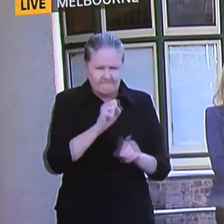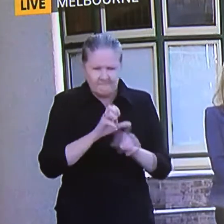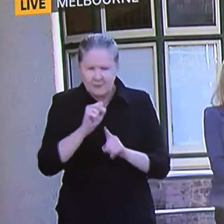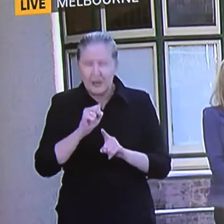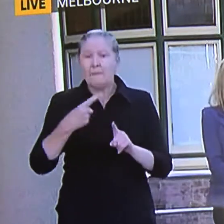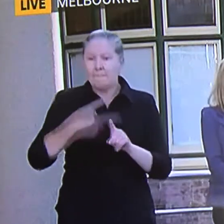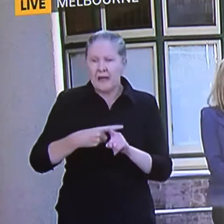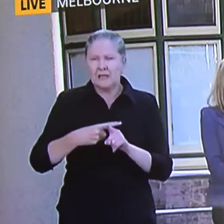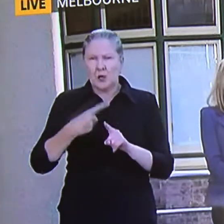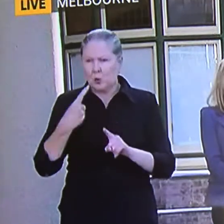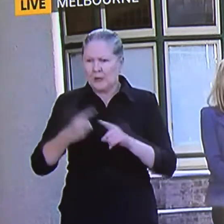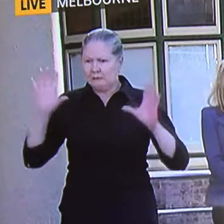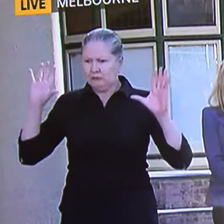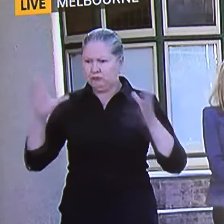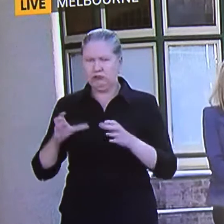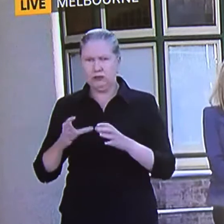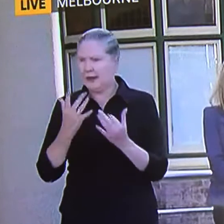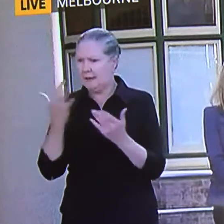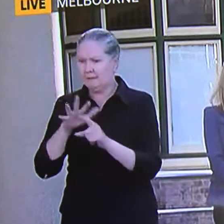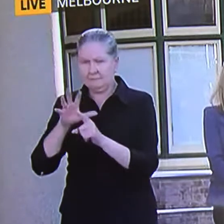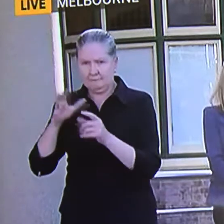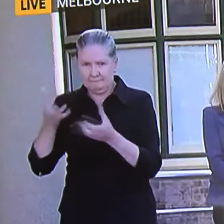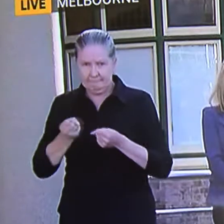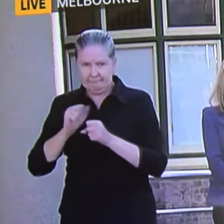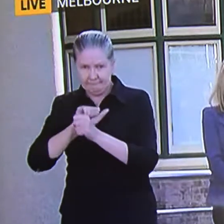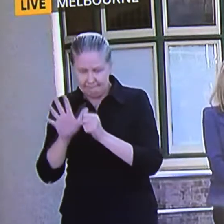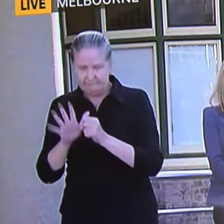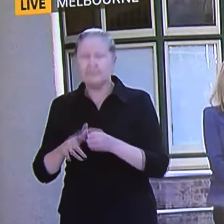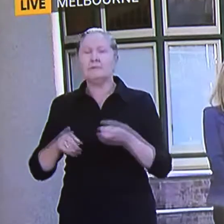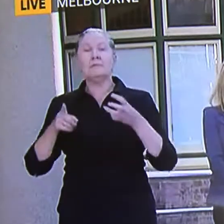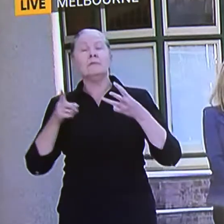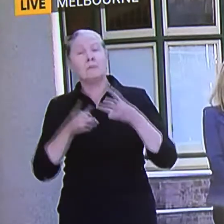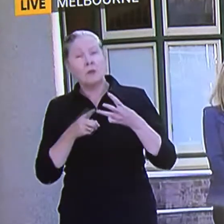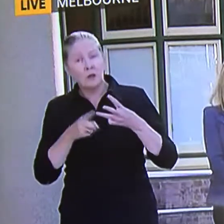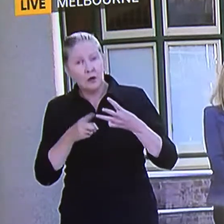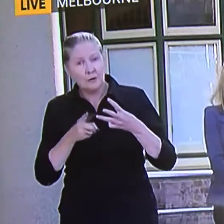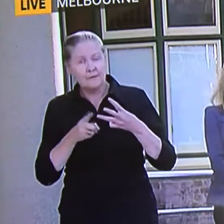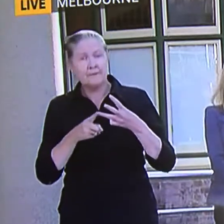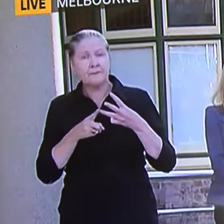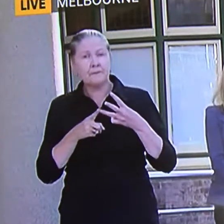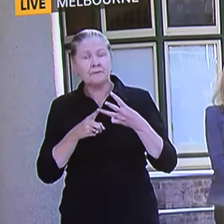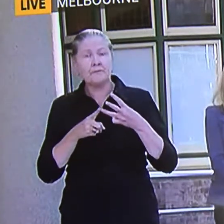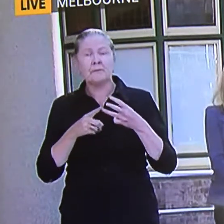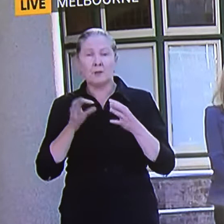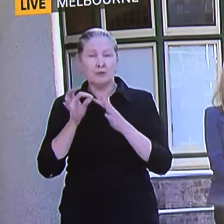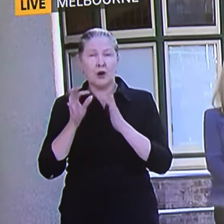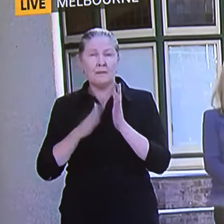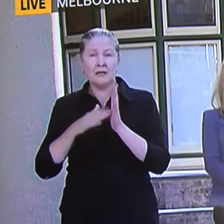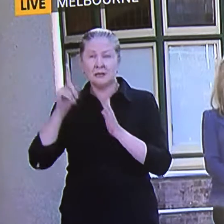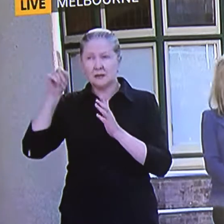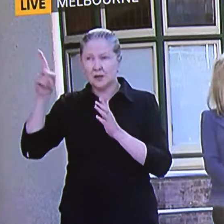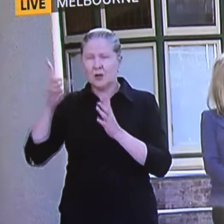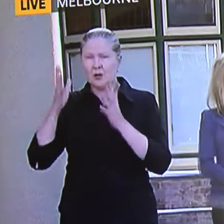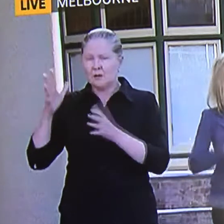decrease in Australian cases. Secondly, the response capability. And thirdly, and this is the work that the Prime Minister has been